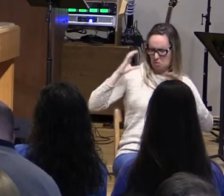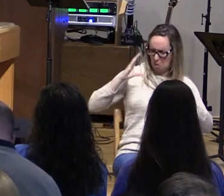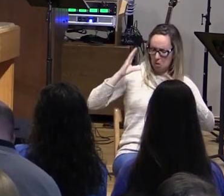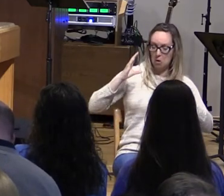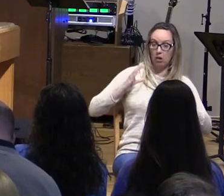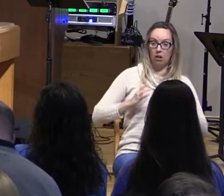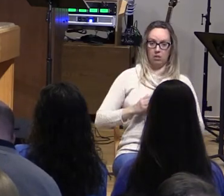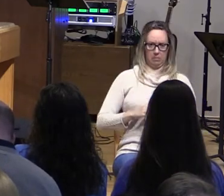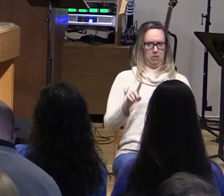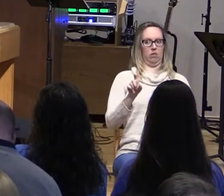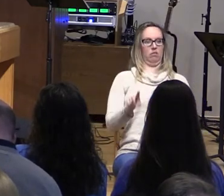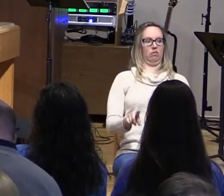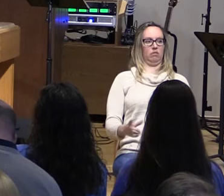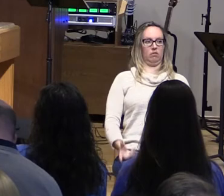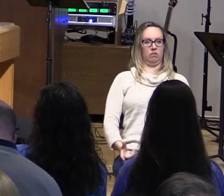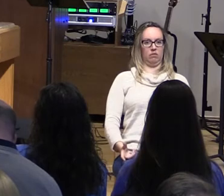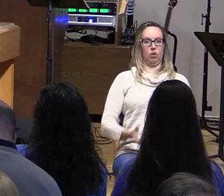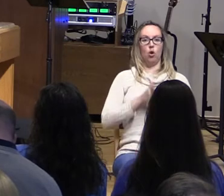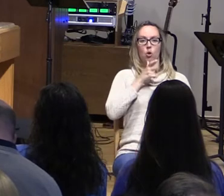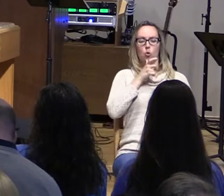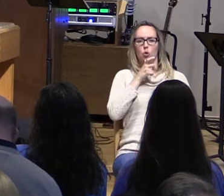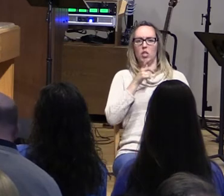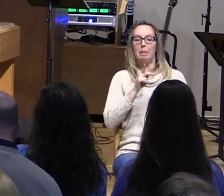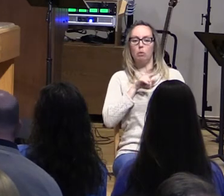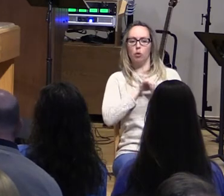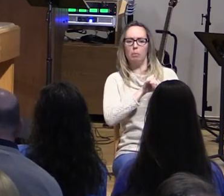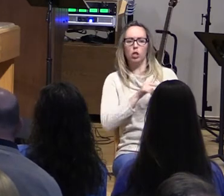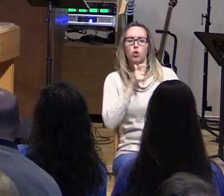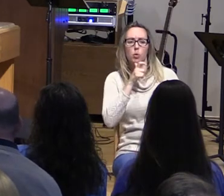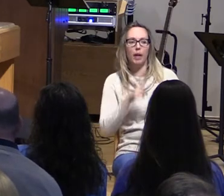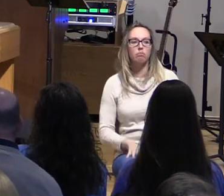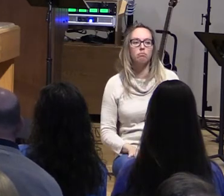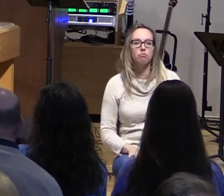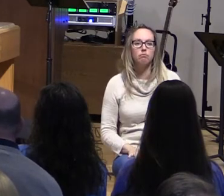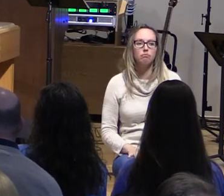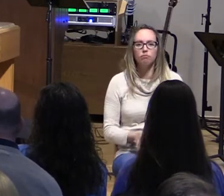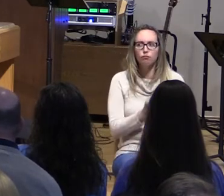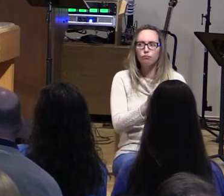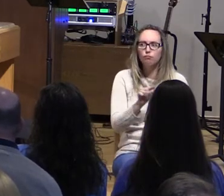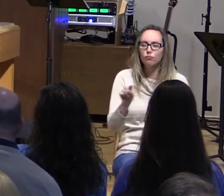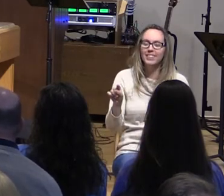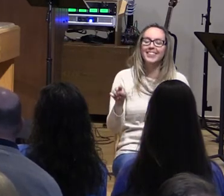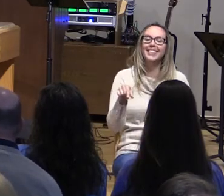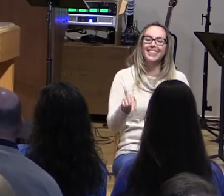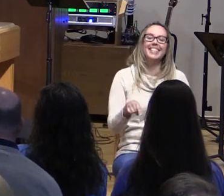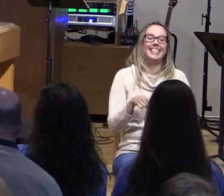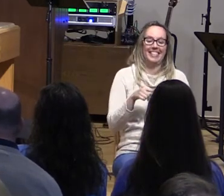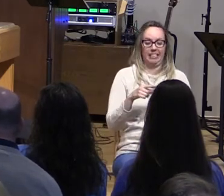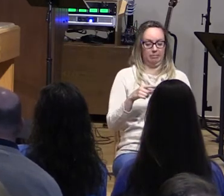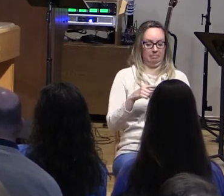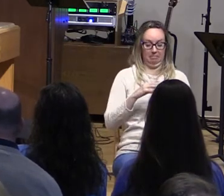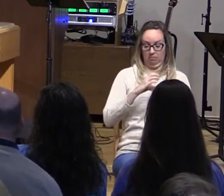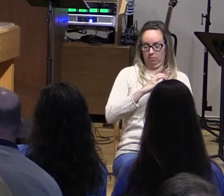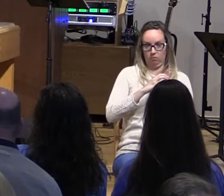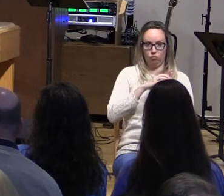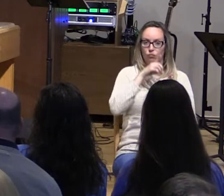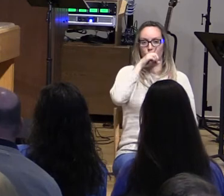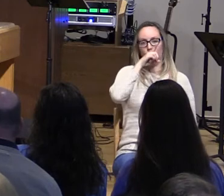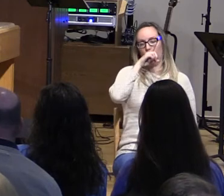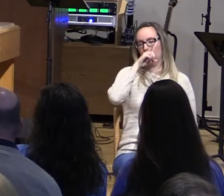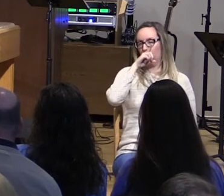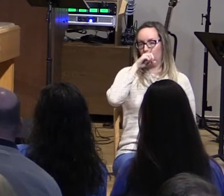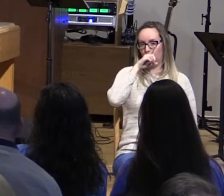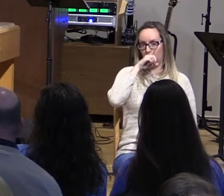so my question immediately is like, well, who are the bullies? Who are they? And this particular text doesn't specify who they